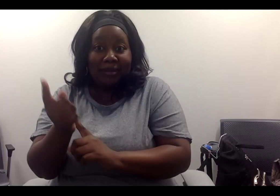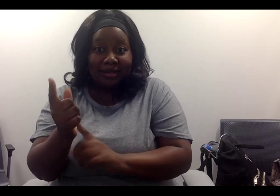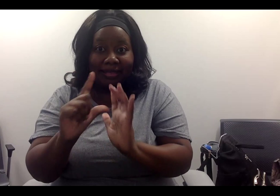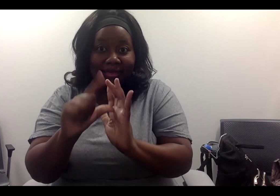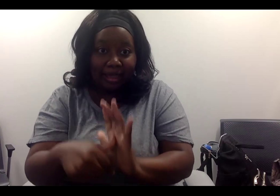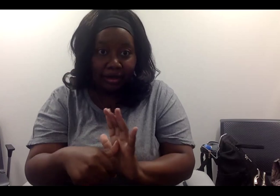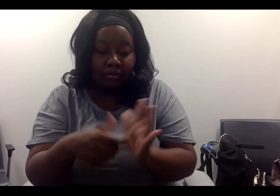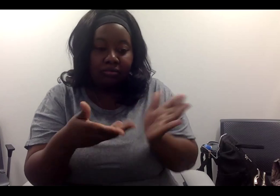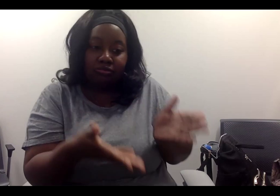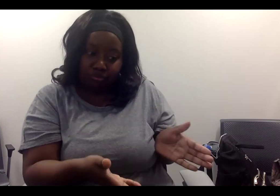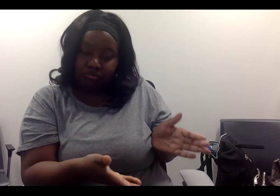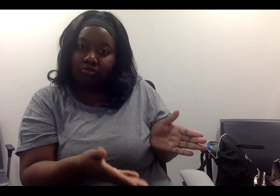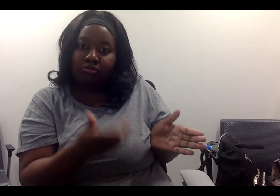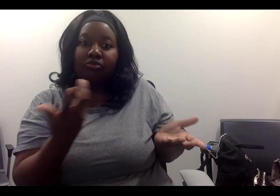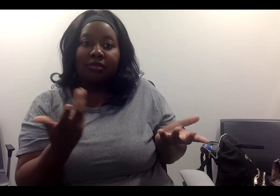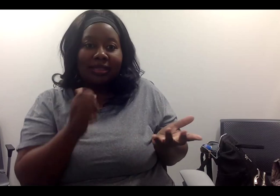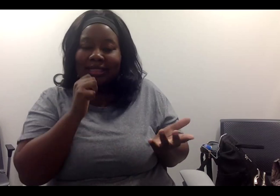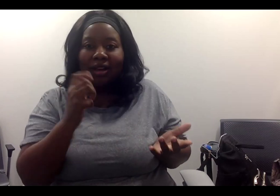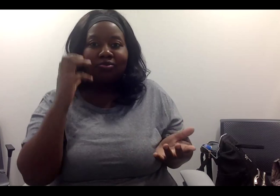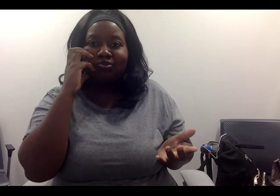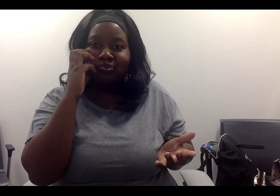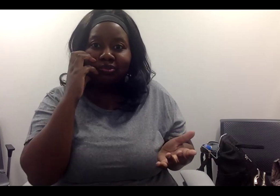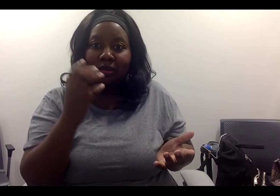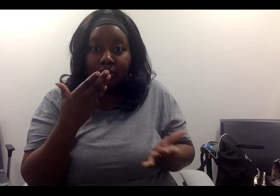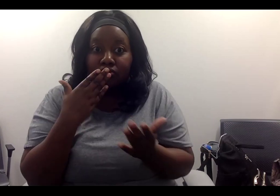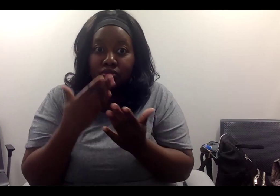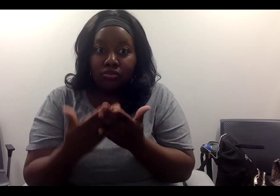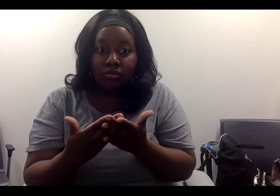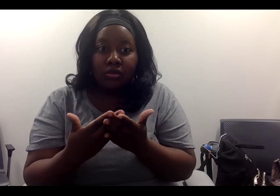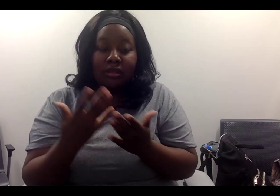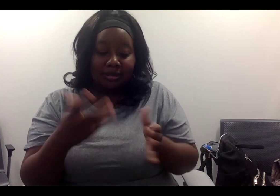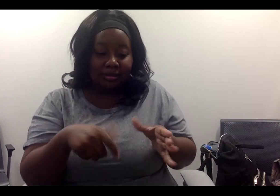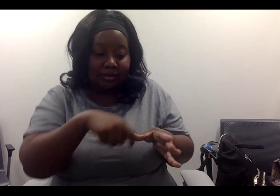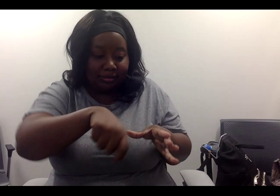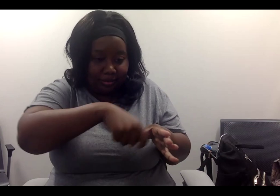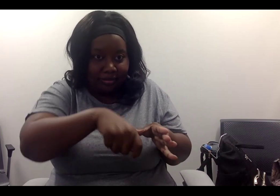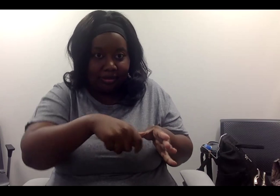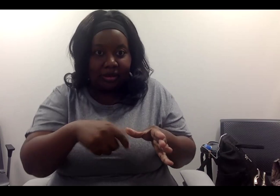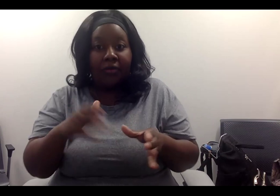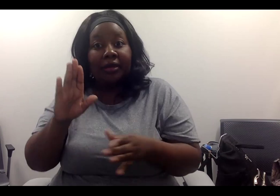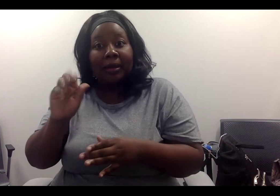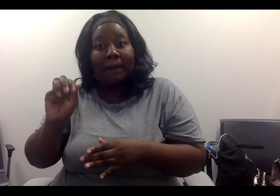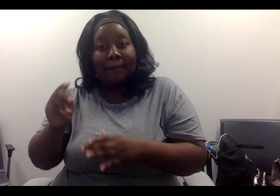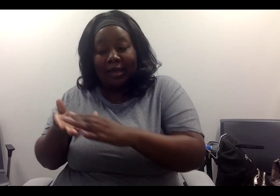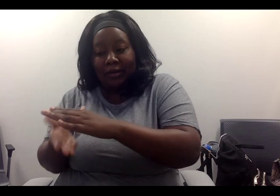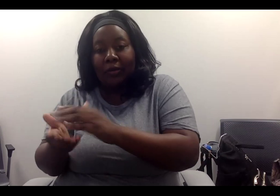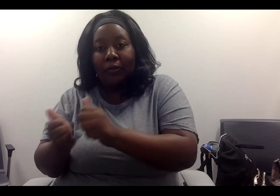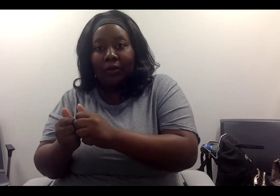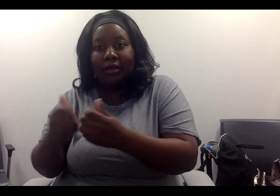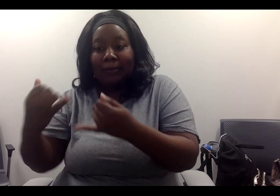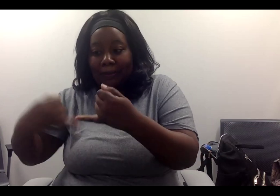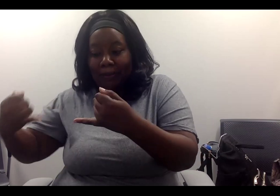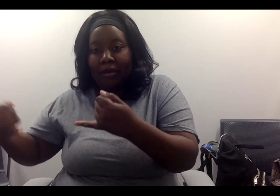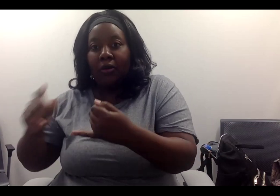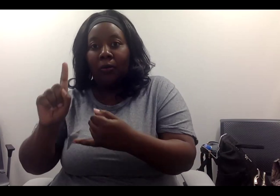this. And no, it's not going to be very thick, which is good. Since again, we're going to bake this with a pound of pasta. And then to finish this